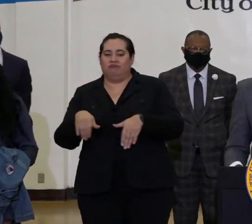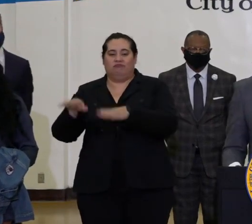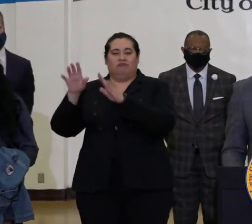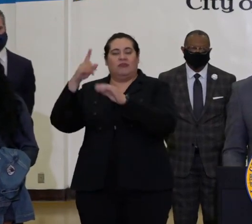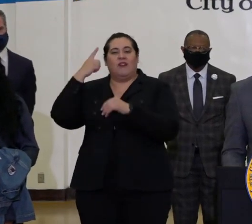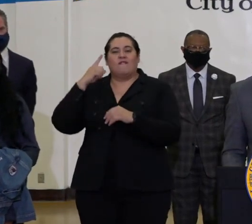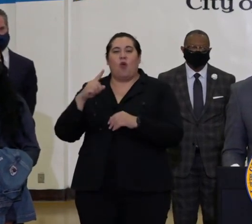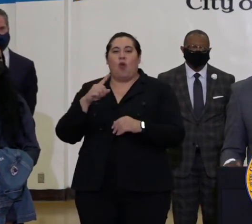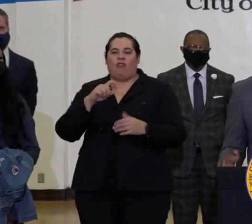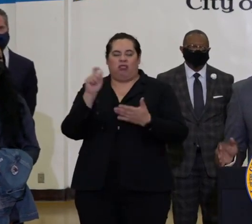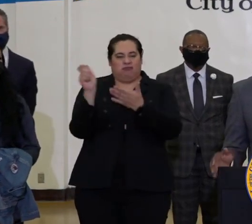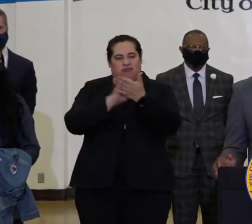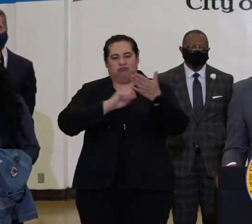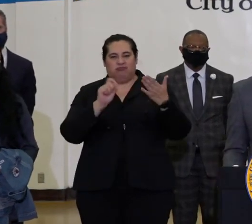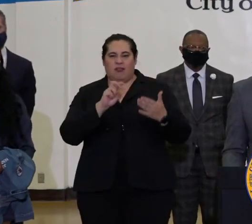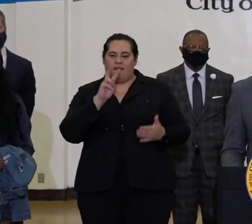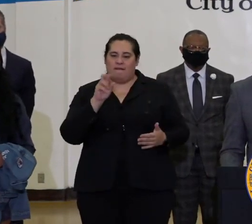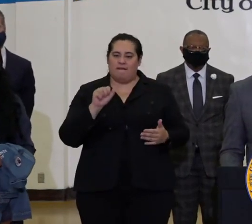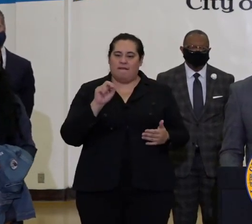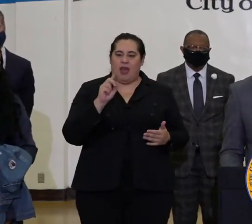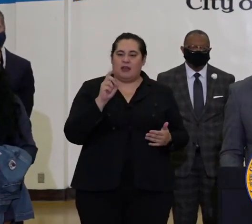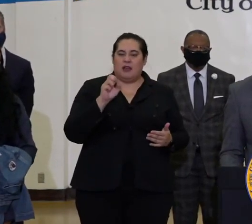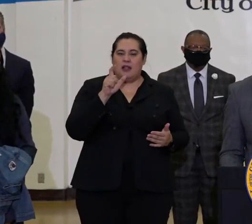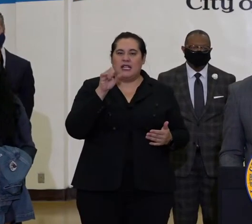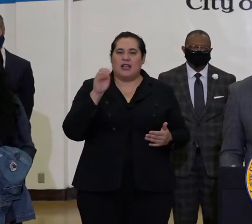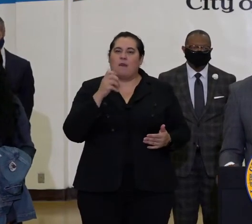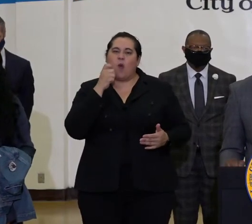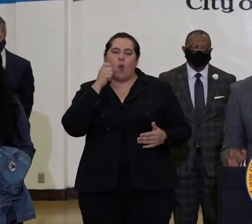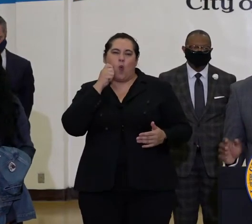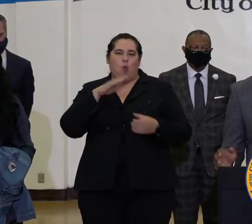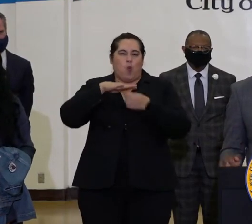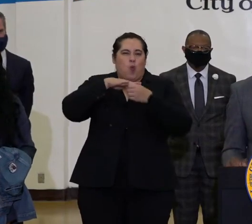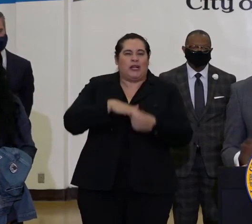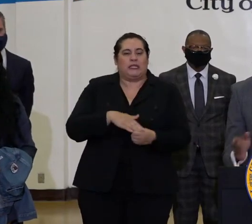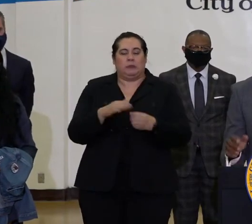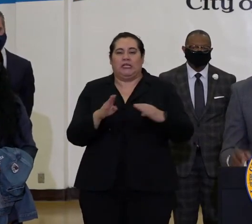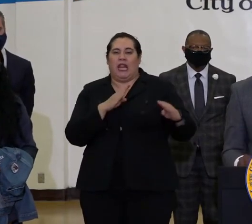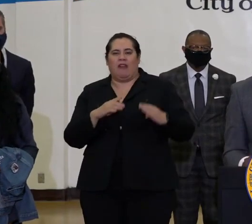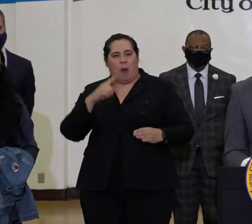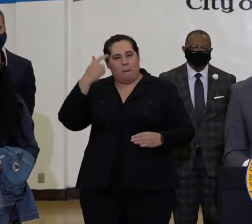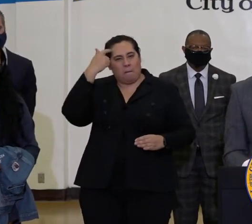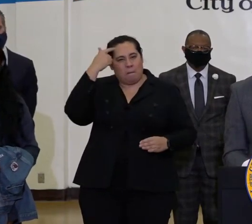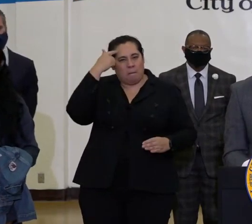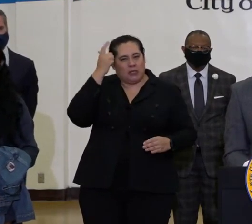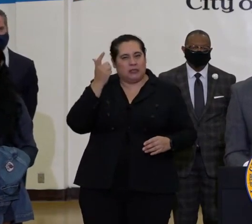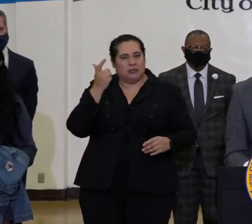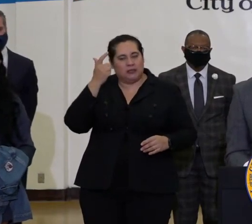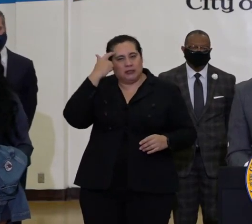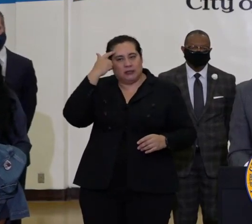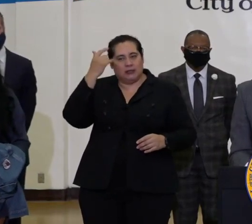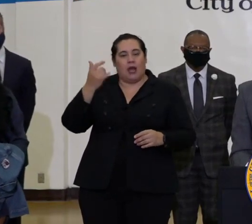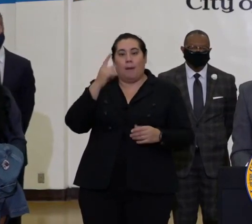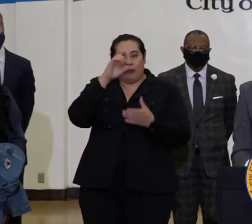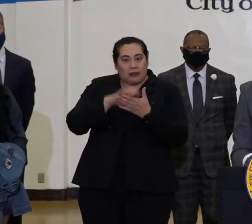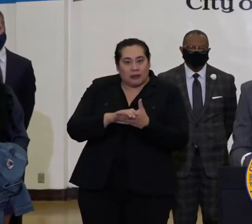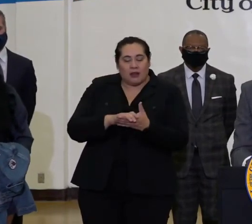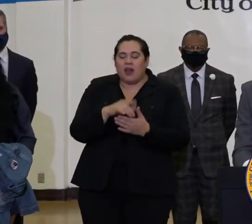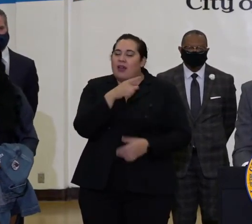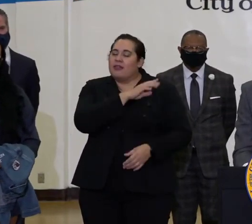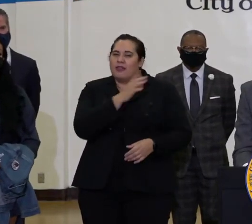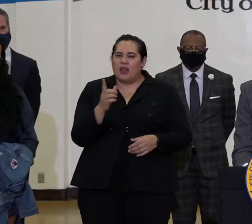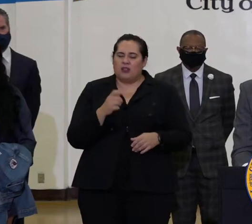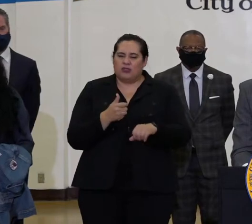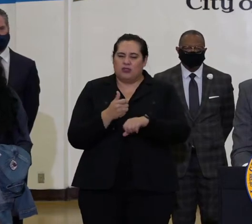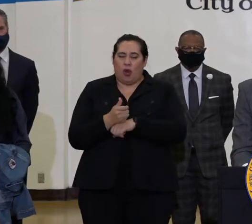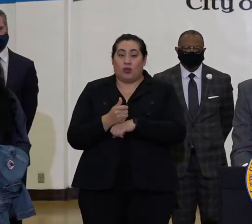for vandalism and racist behavior and brutality. The 2 officers who were charged